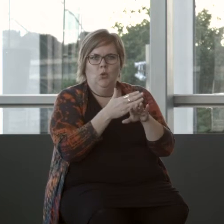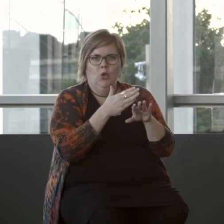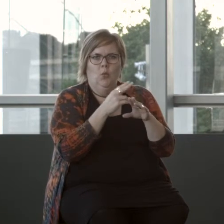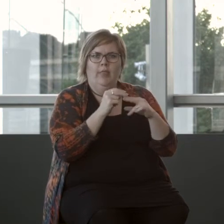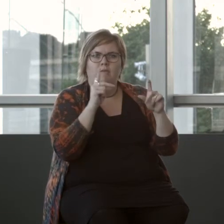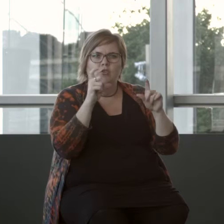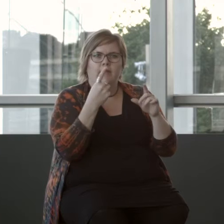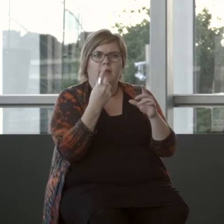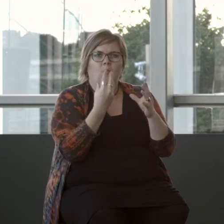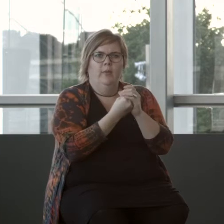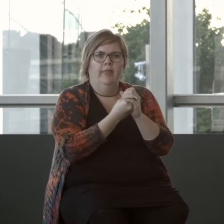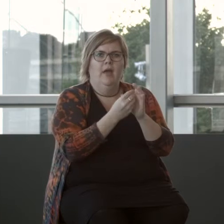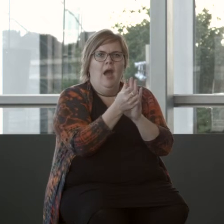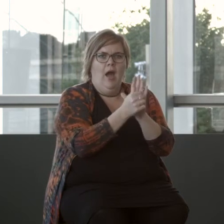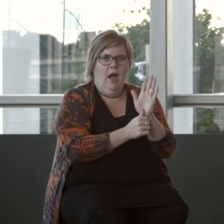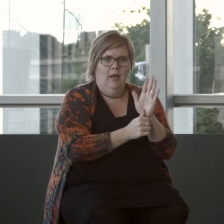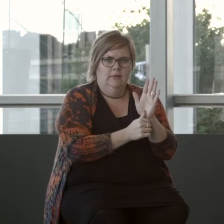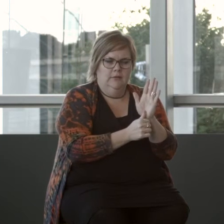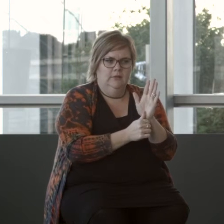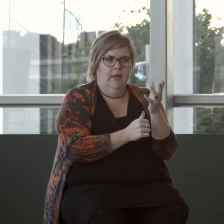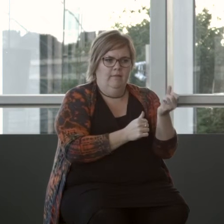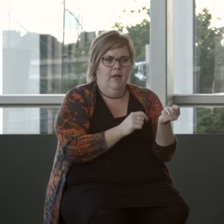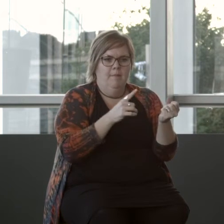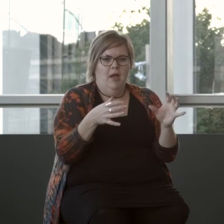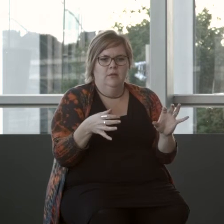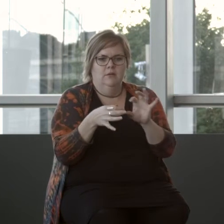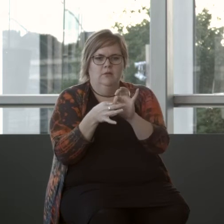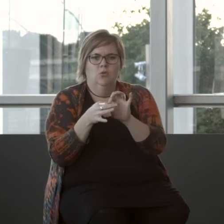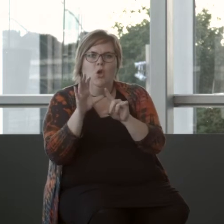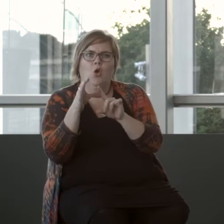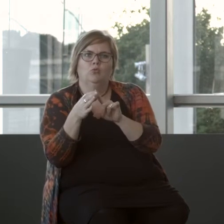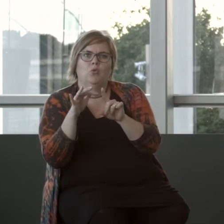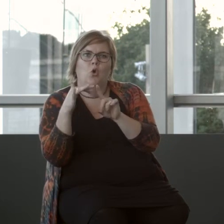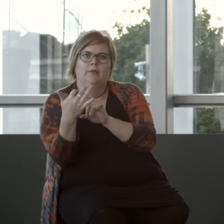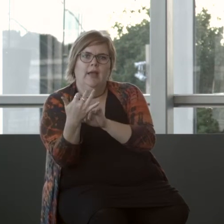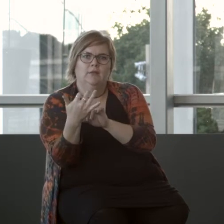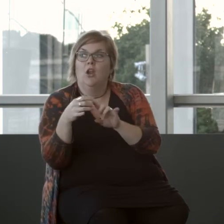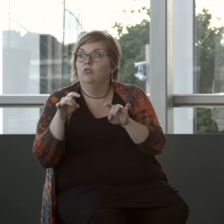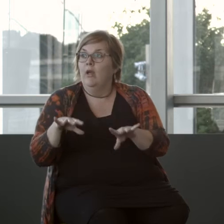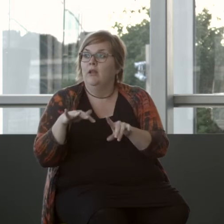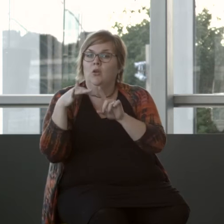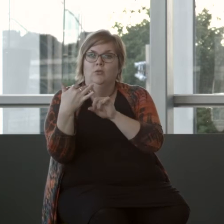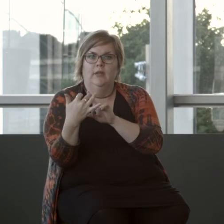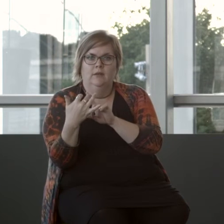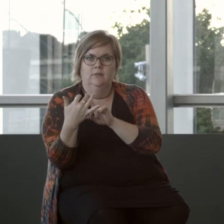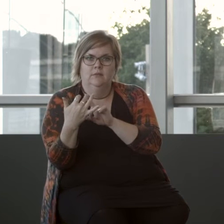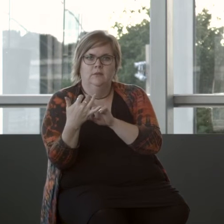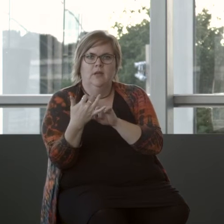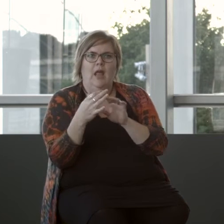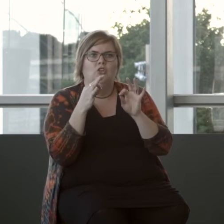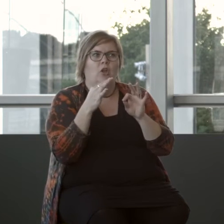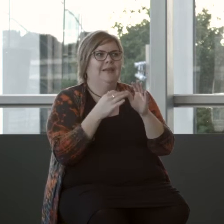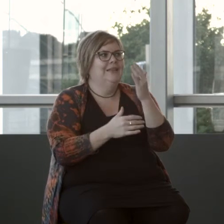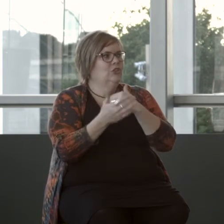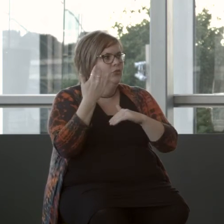time, they're tied to a more specific context, cultural context, the context of Australia and Australian history and